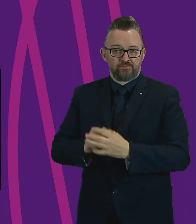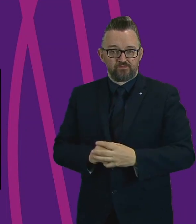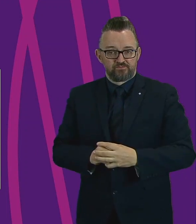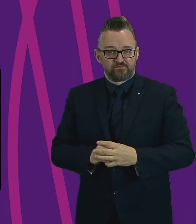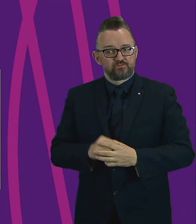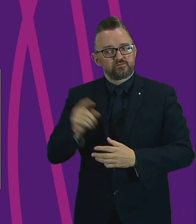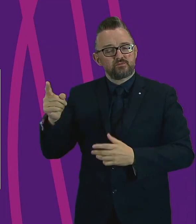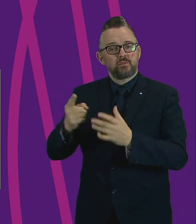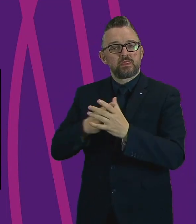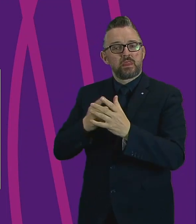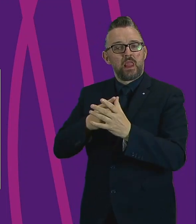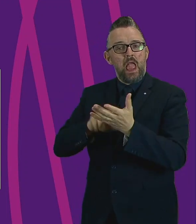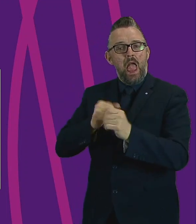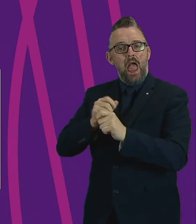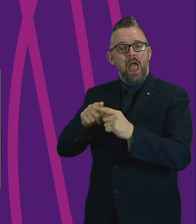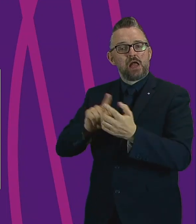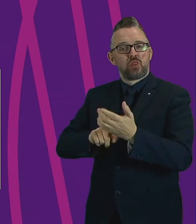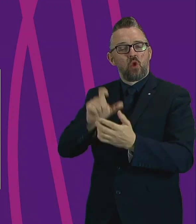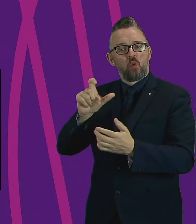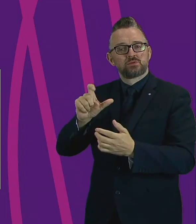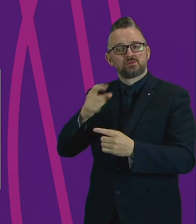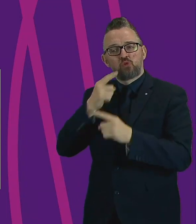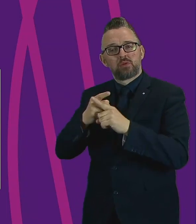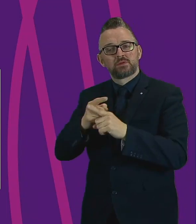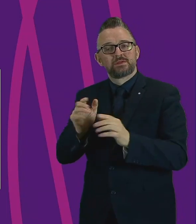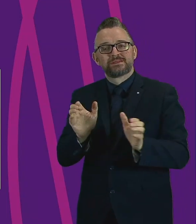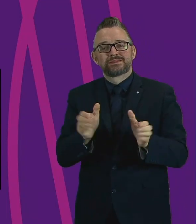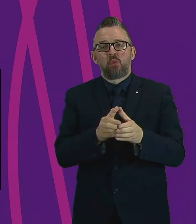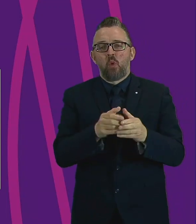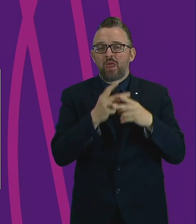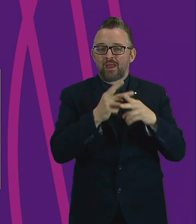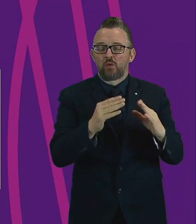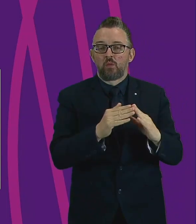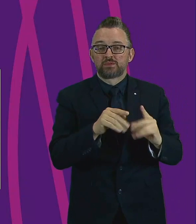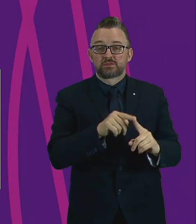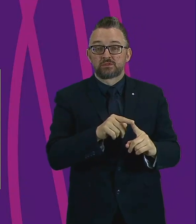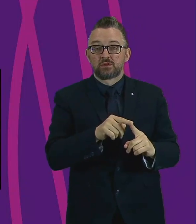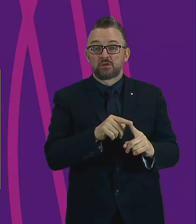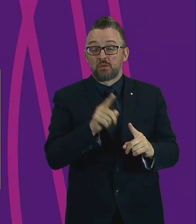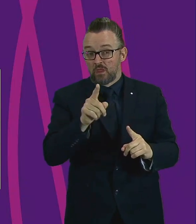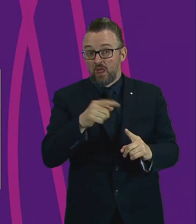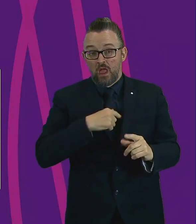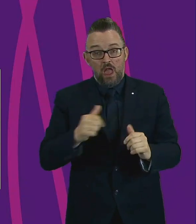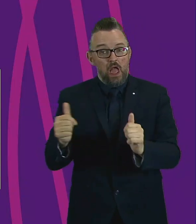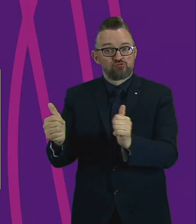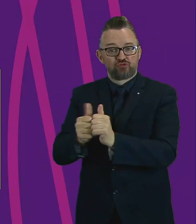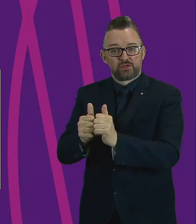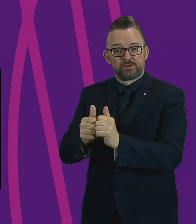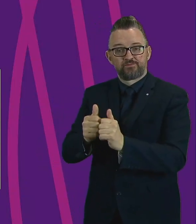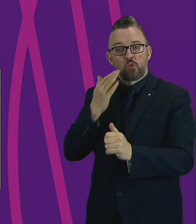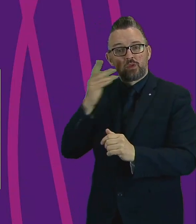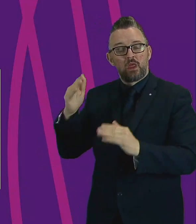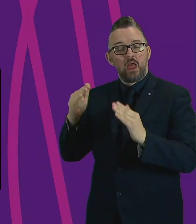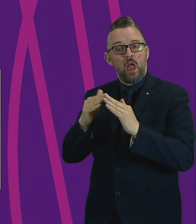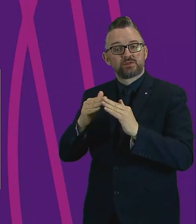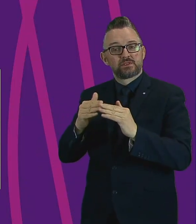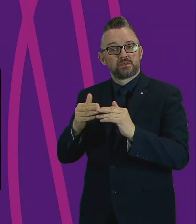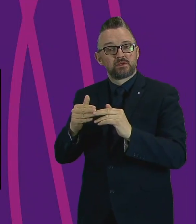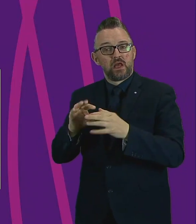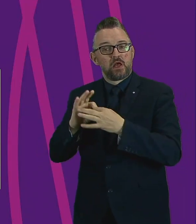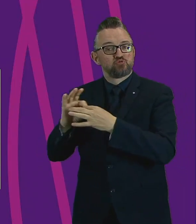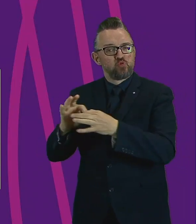Angela Constance in her speech spoke about small care homes, and I agree with her. The tragedy is, when Build Housing Association, a